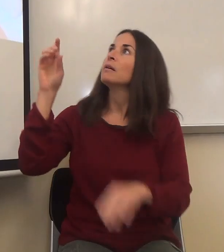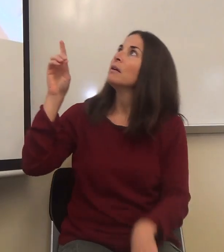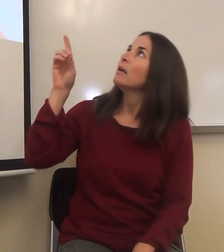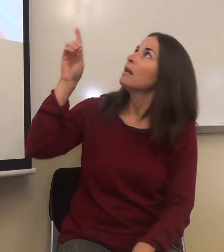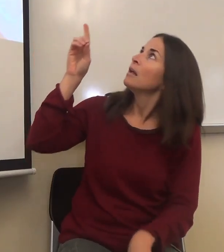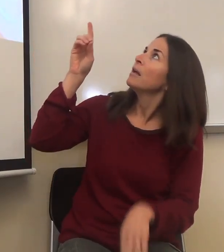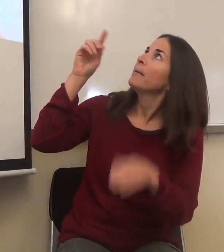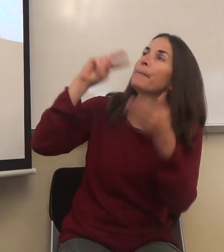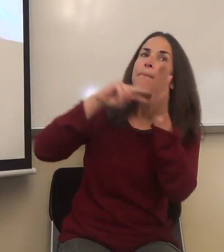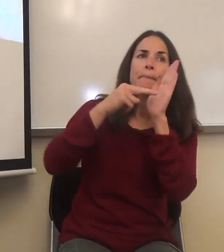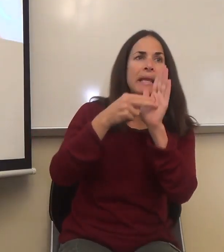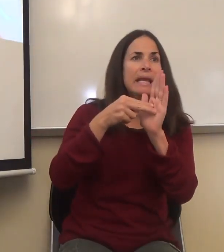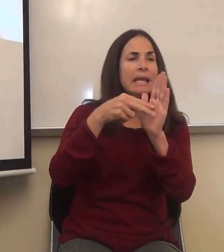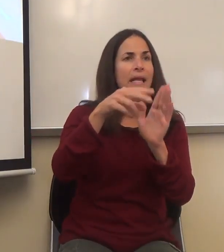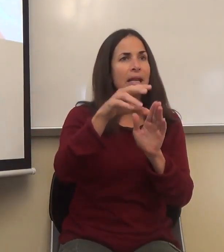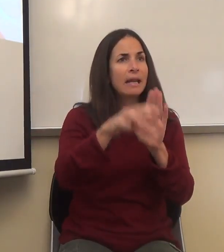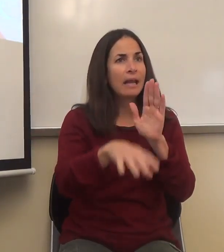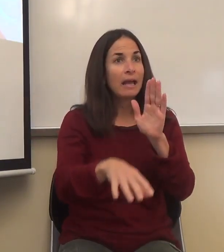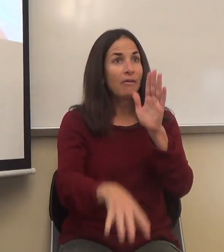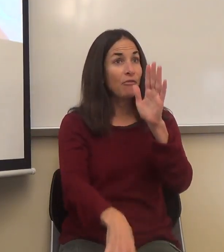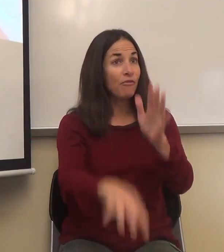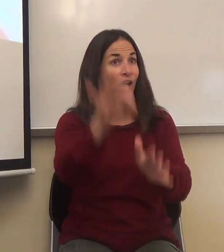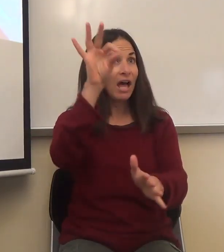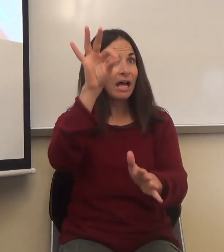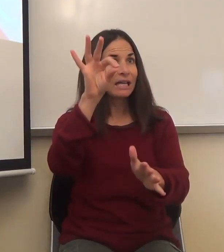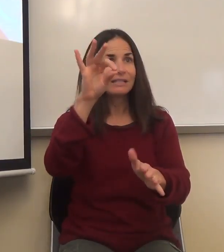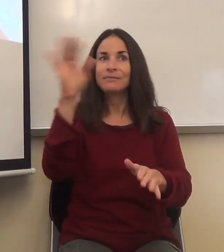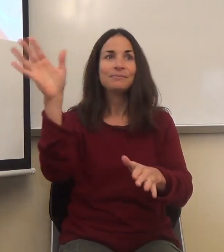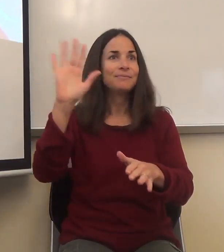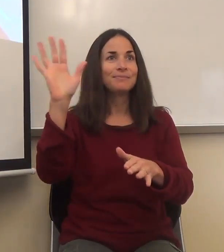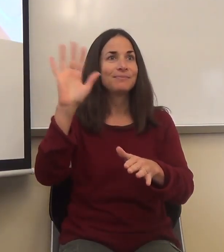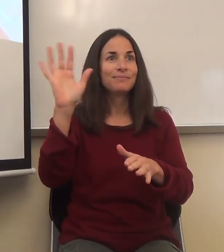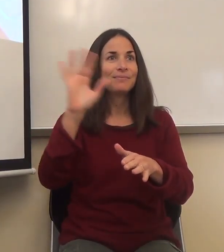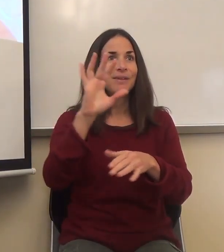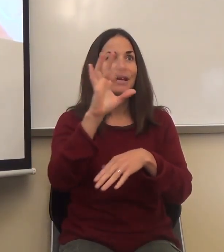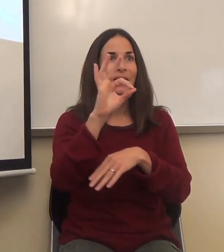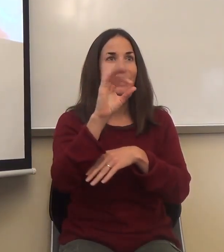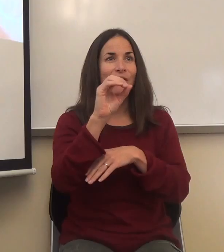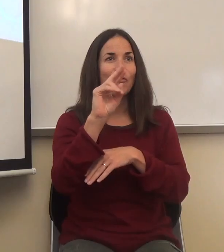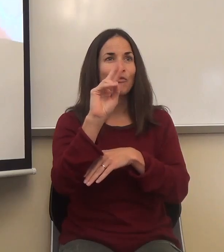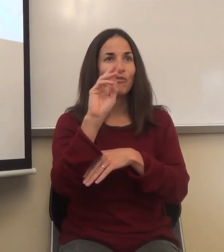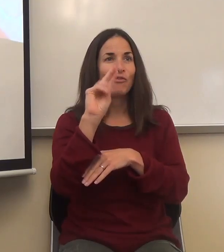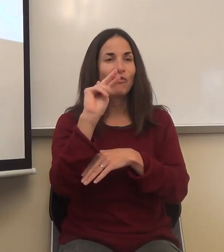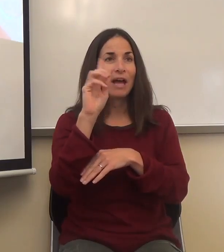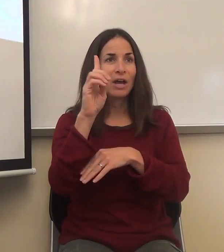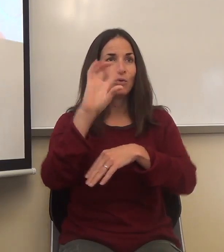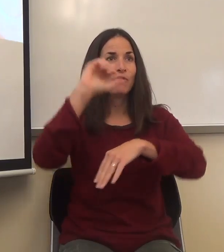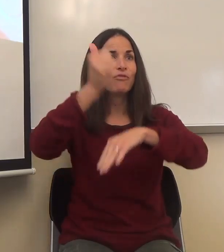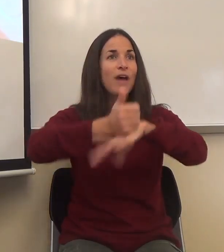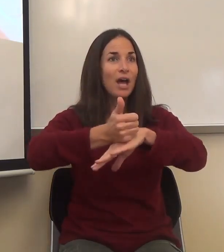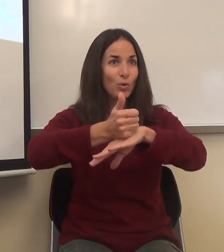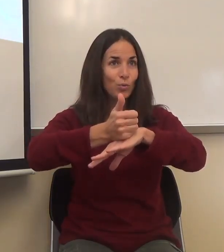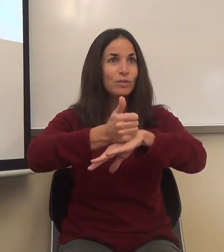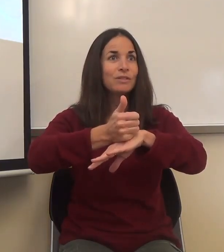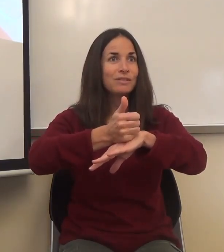mean? It doesn't mean find. Remember? They founded, they already did find it. Francis